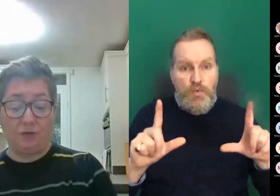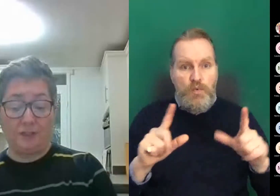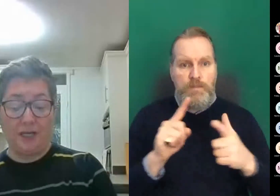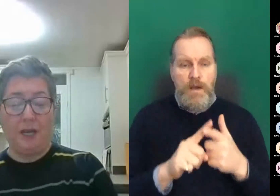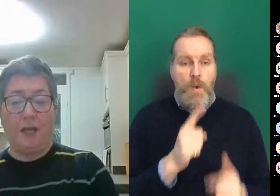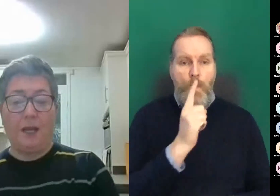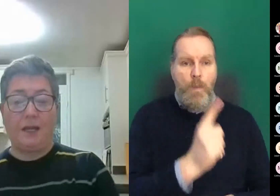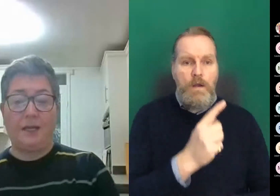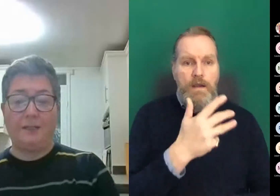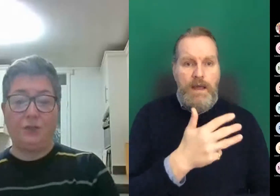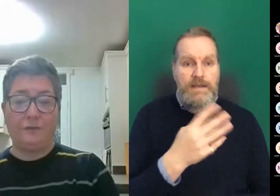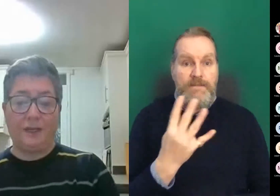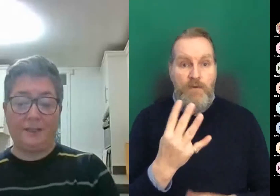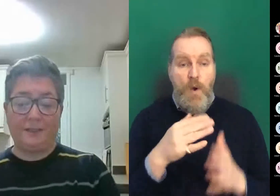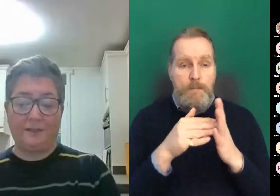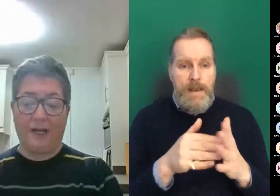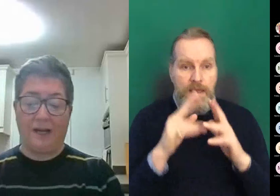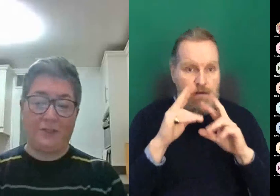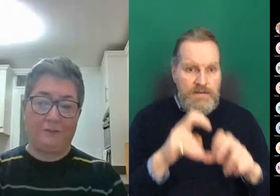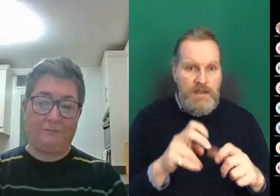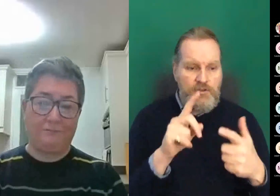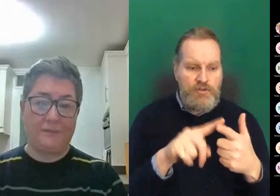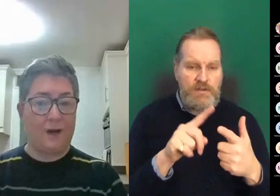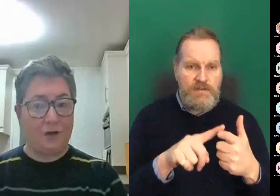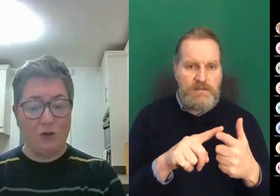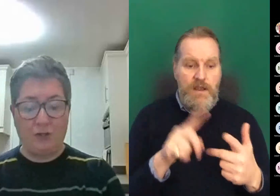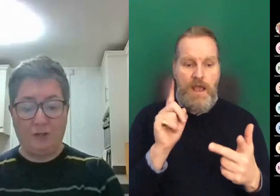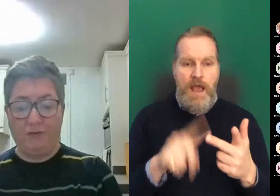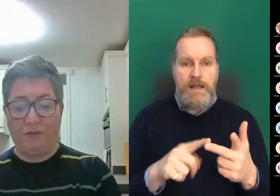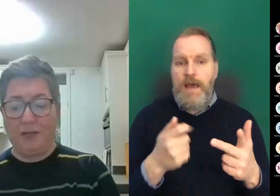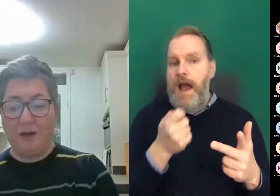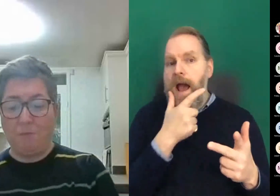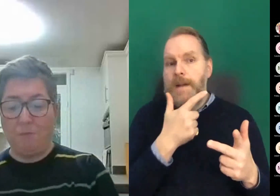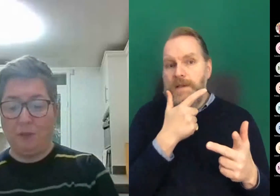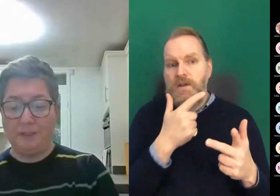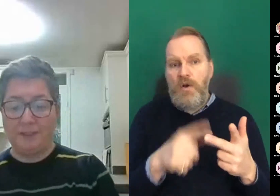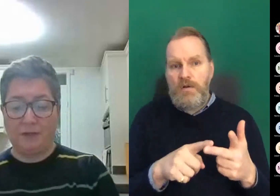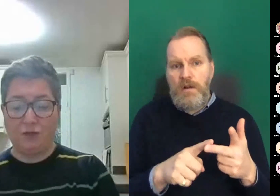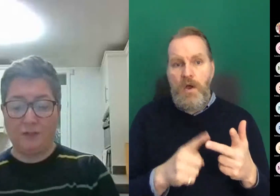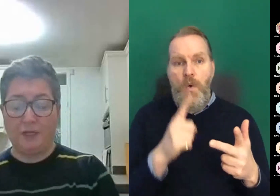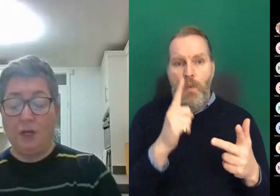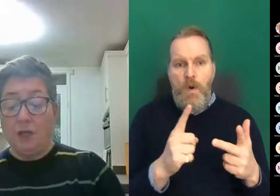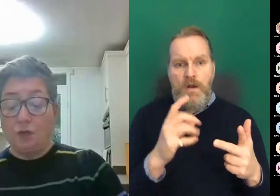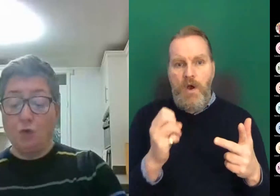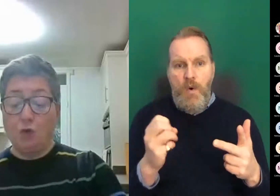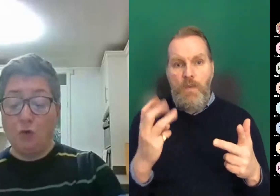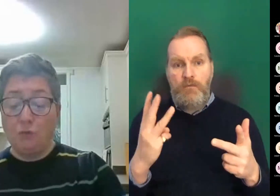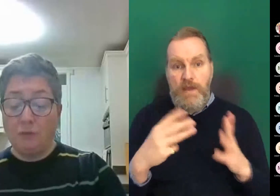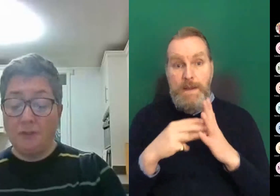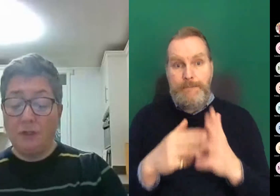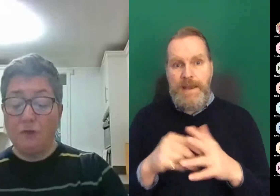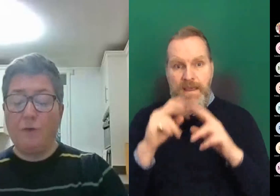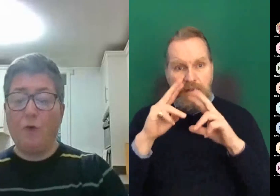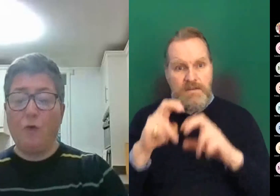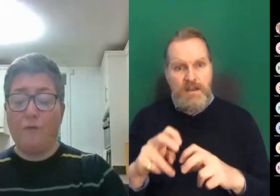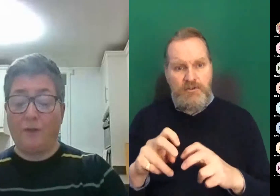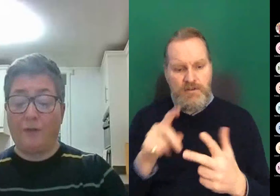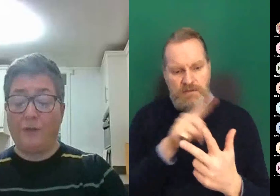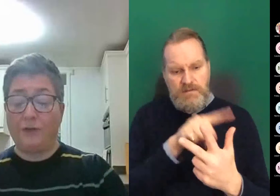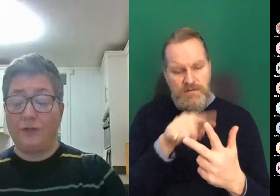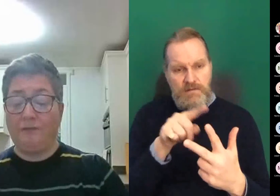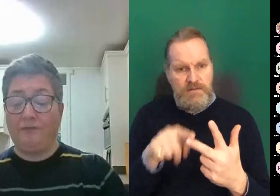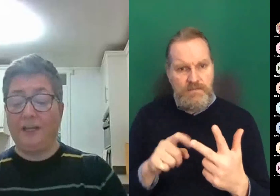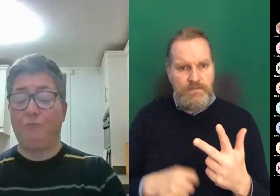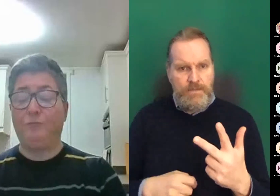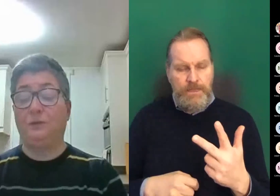194 million searches. And you've guessed it, Amazon, 103 million searches. So Google